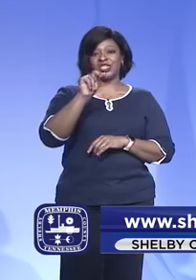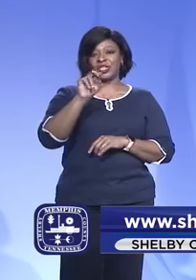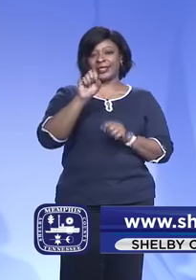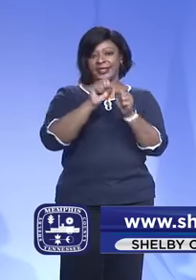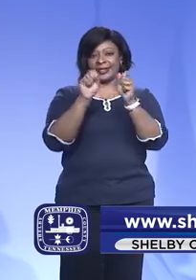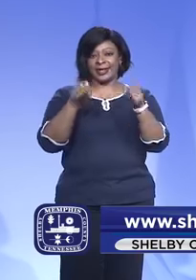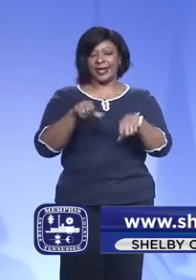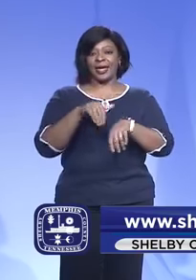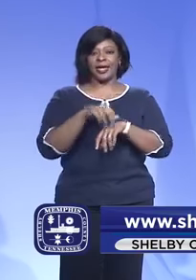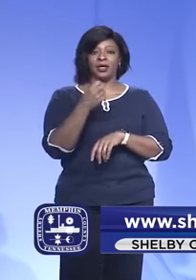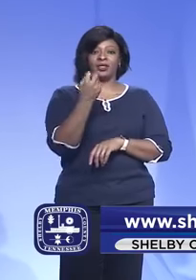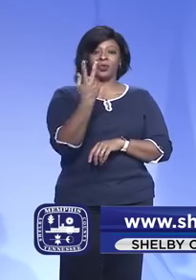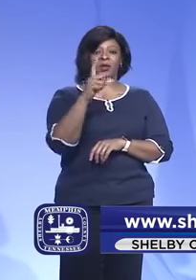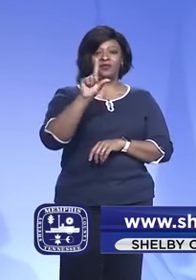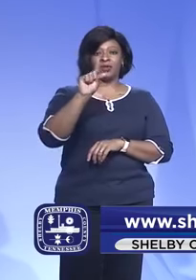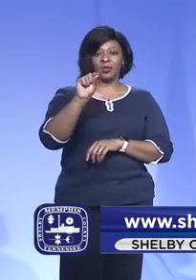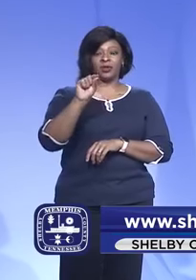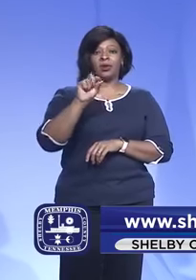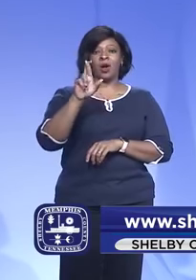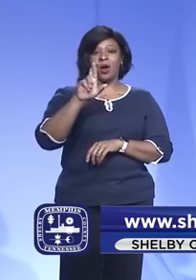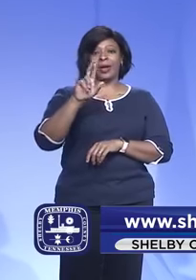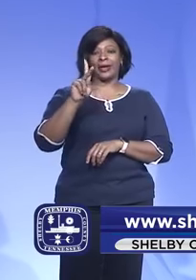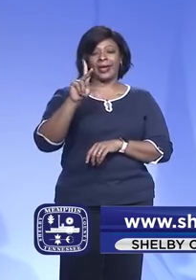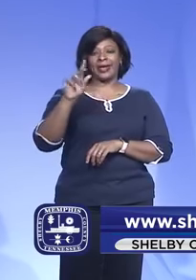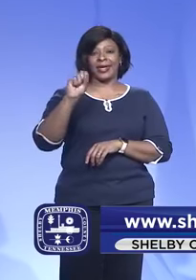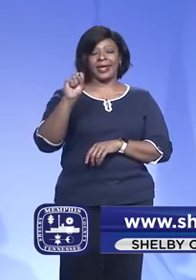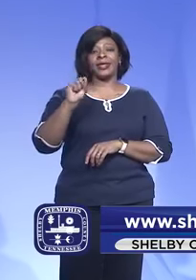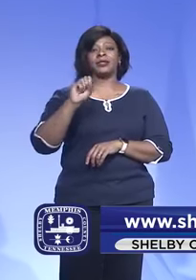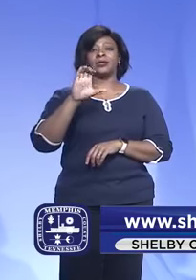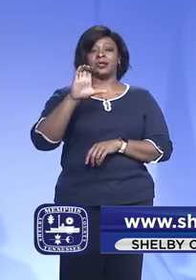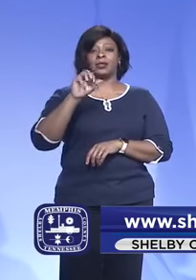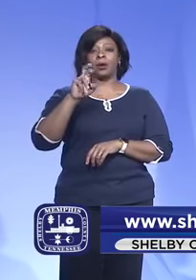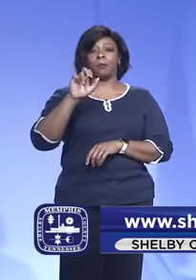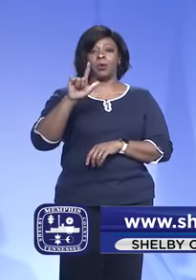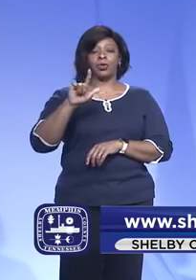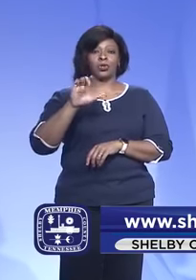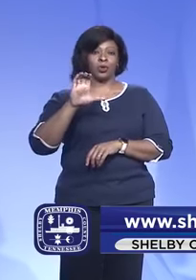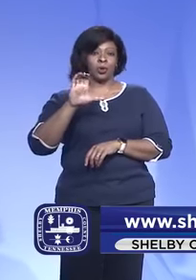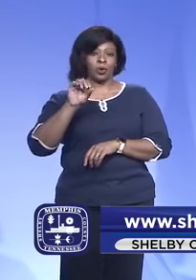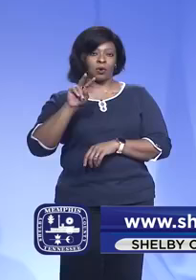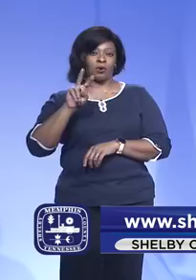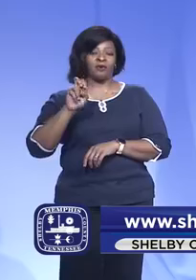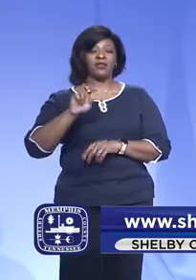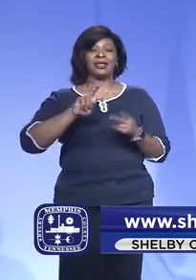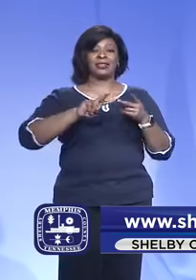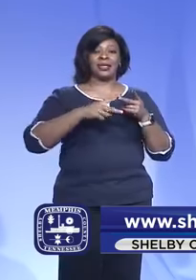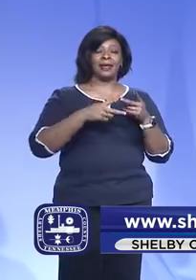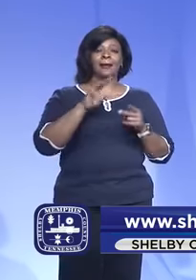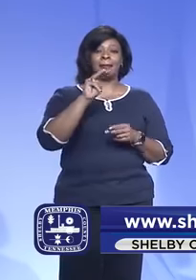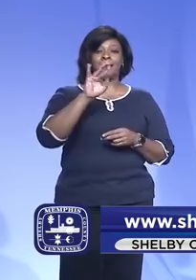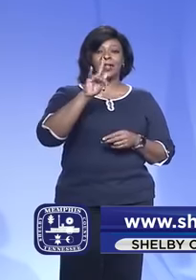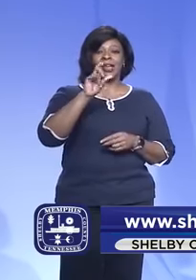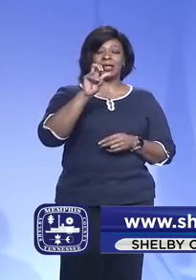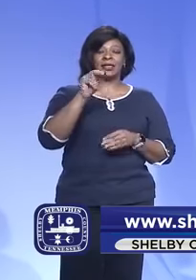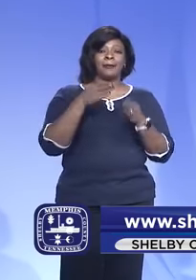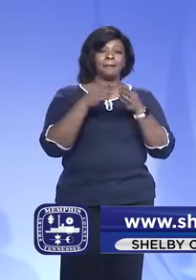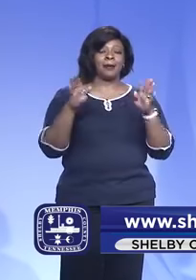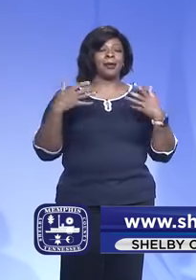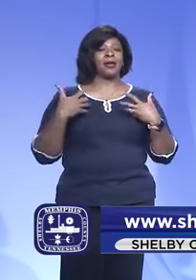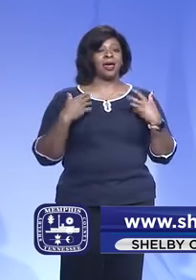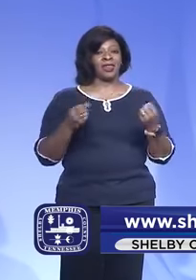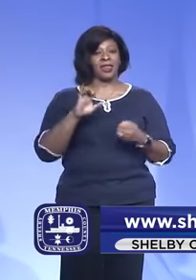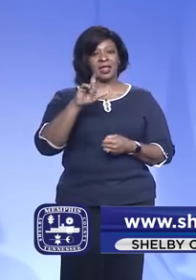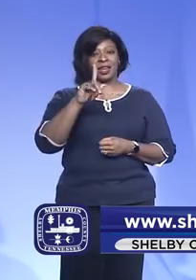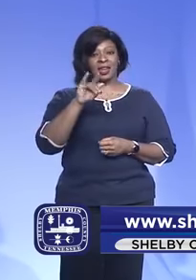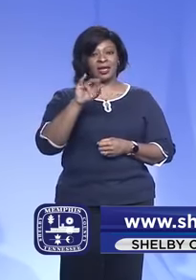at 1220 RKS Commercial Cove, and the other one is the Militant Public Health